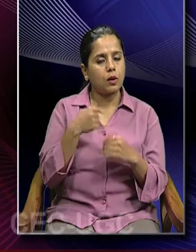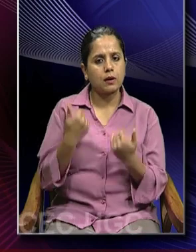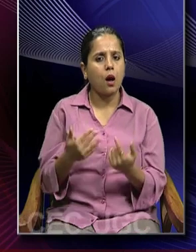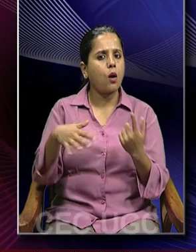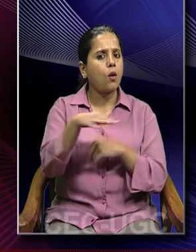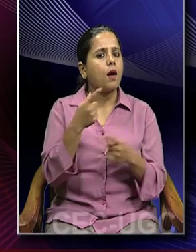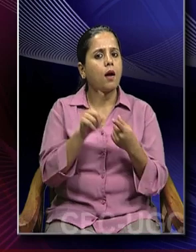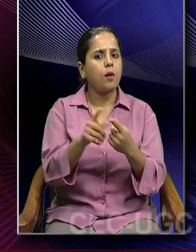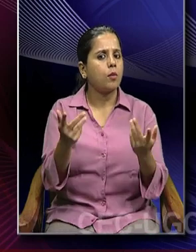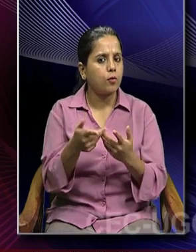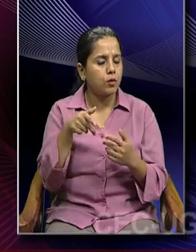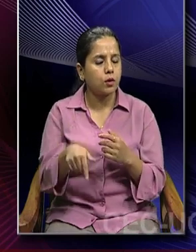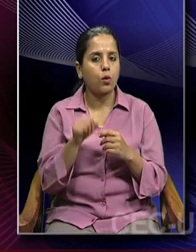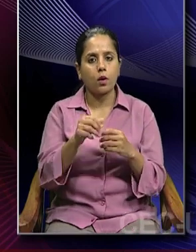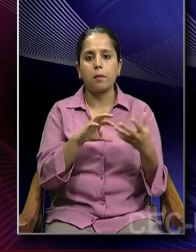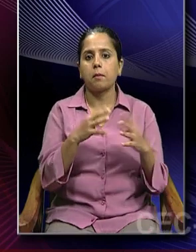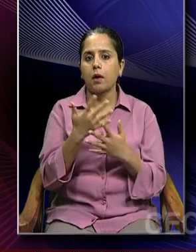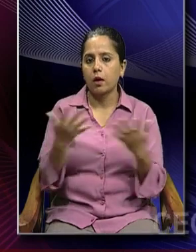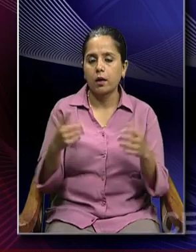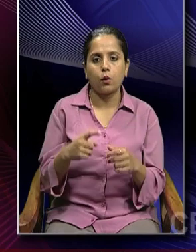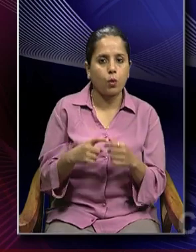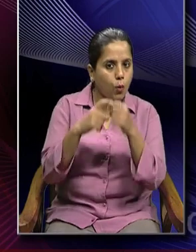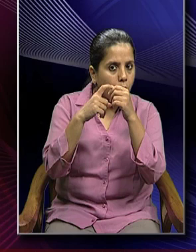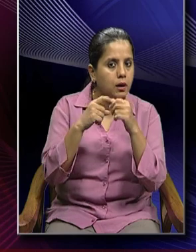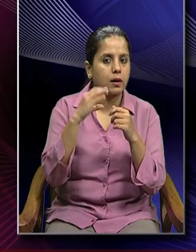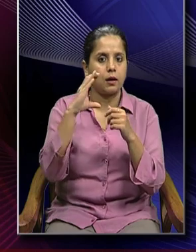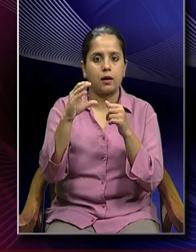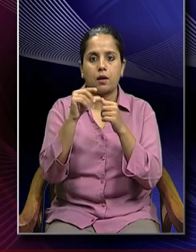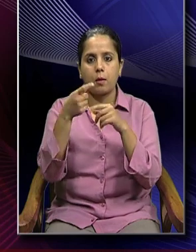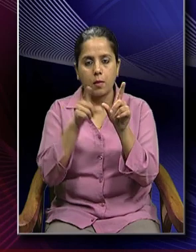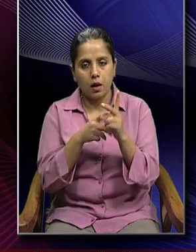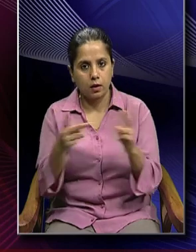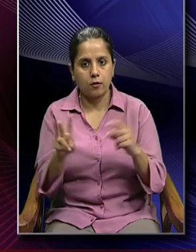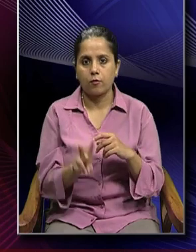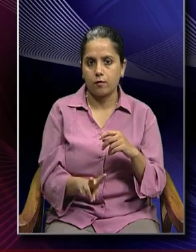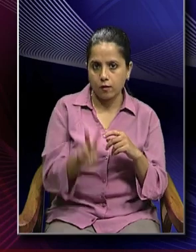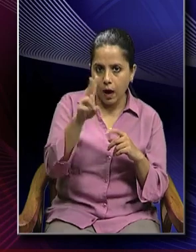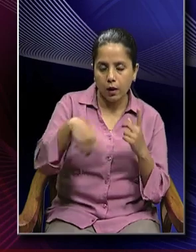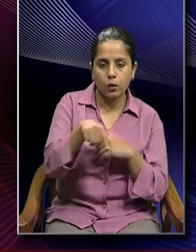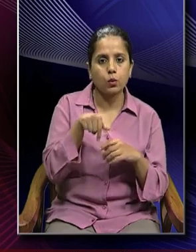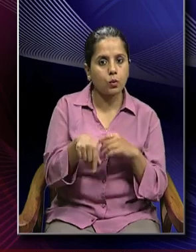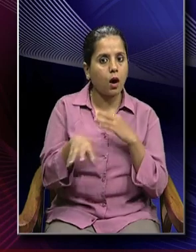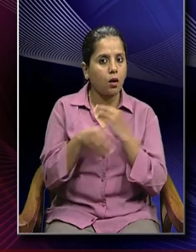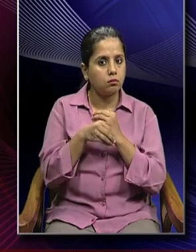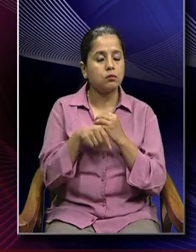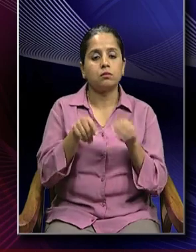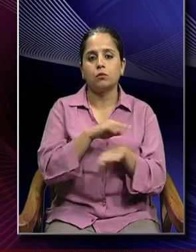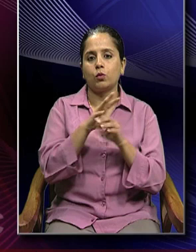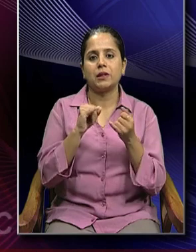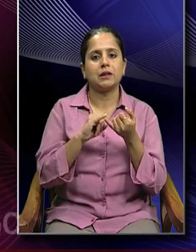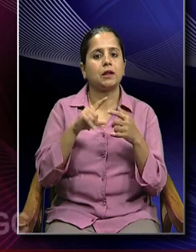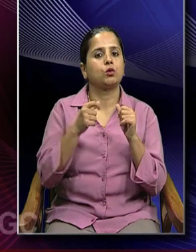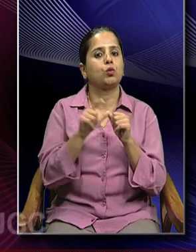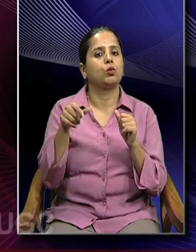in production, productivity, quality, capacity, value addition, profitability. These are basically the sectoral